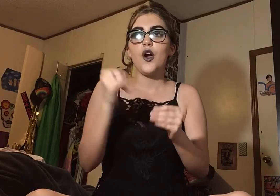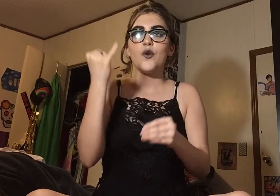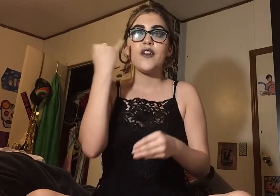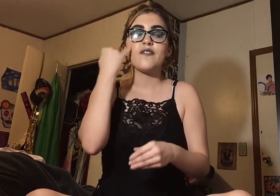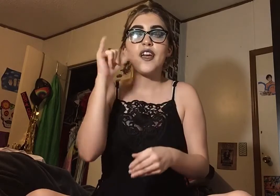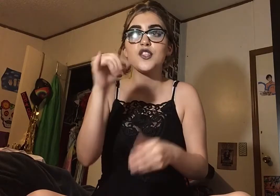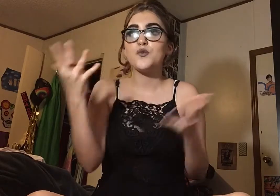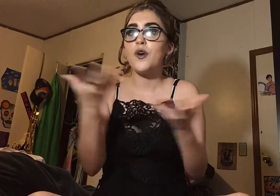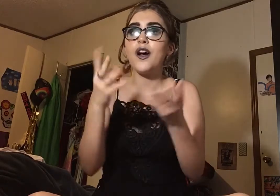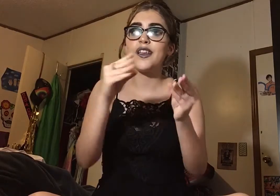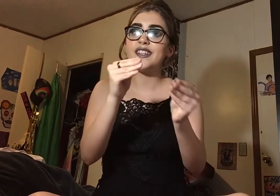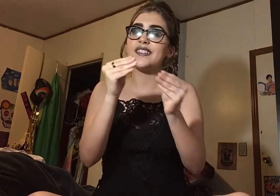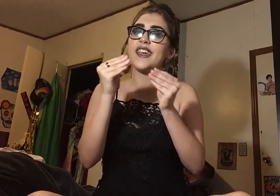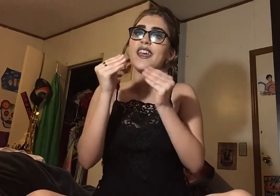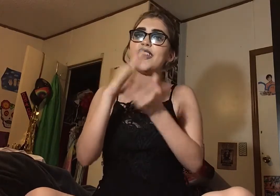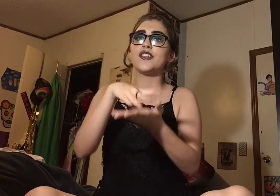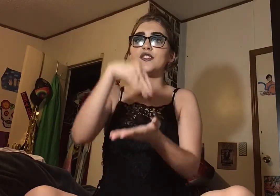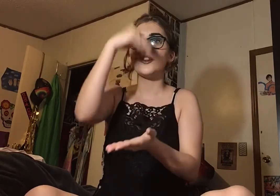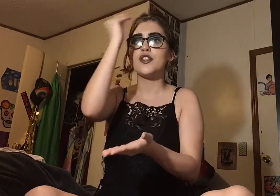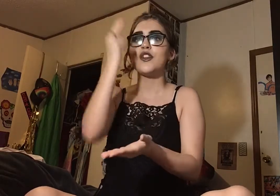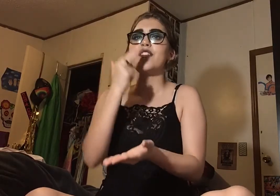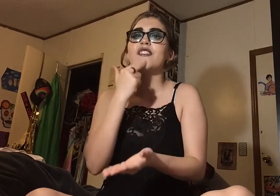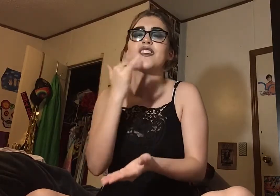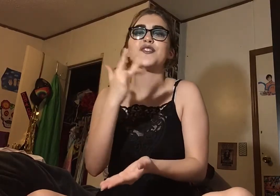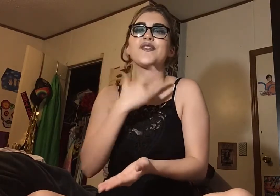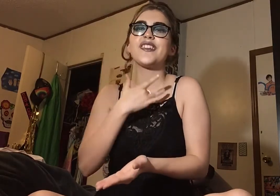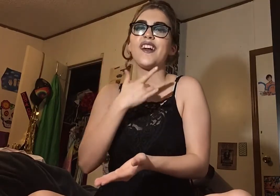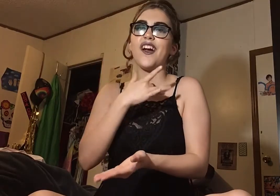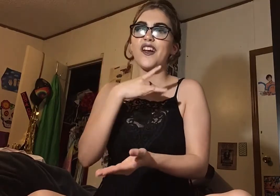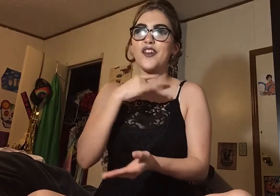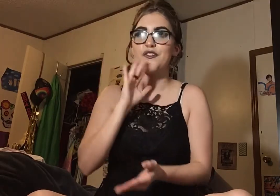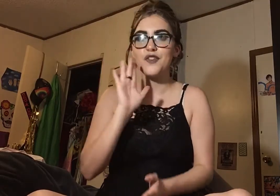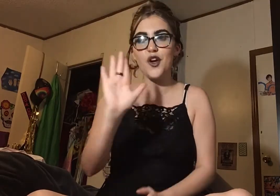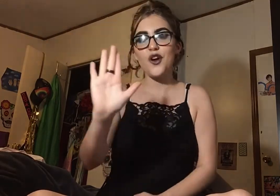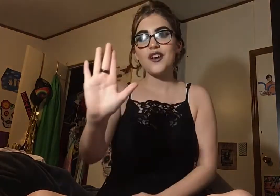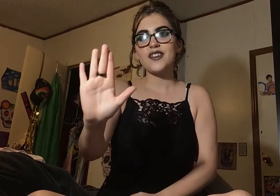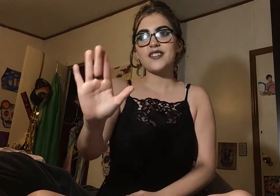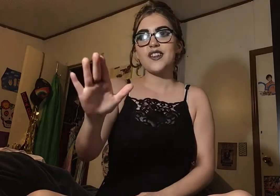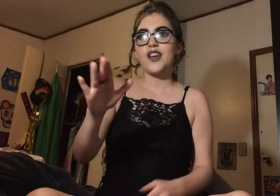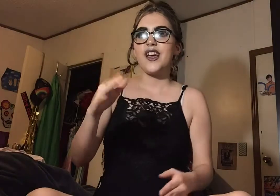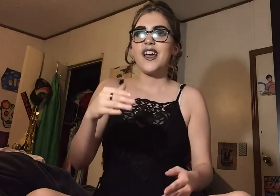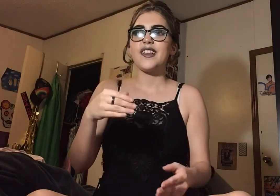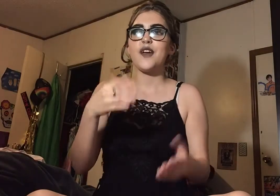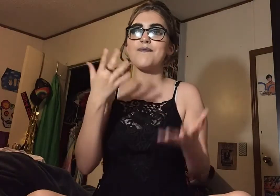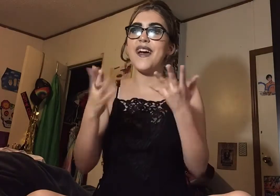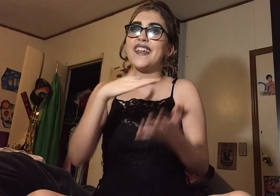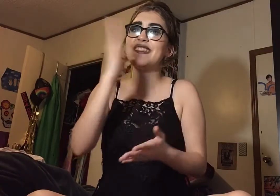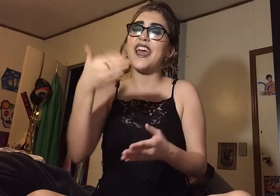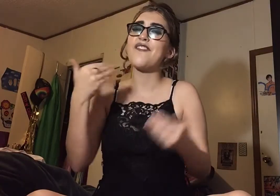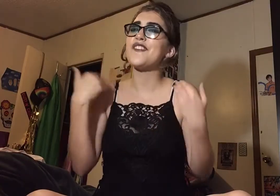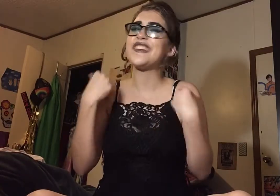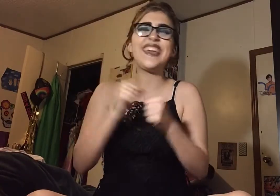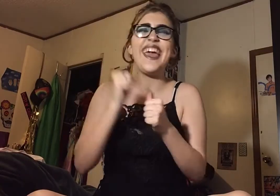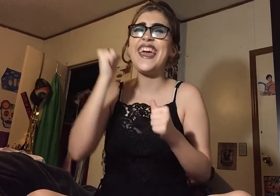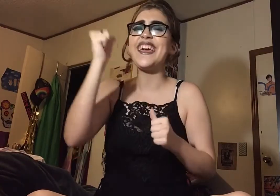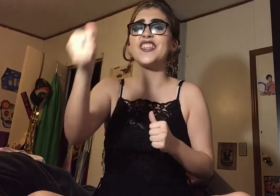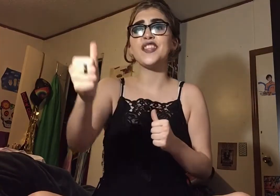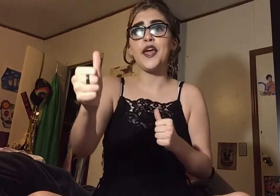if that's what it takes to learn that sweetheart of yours. And I might never get